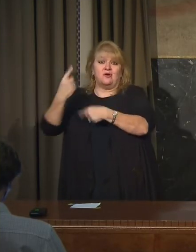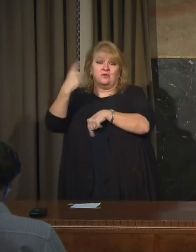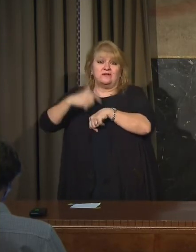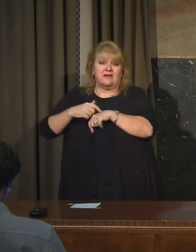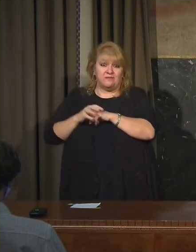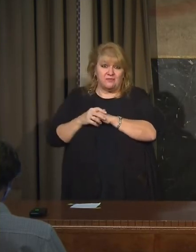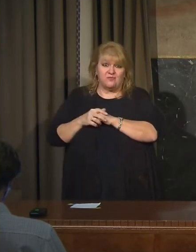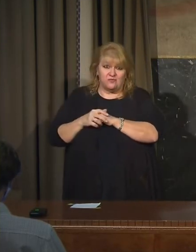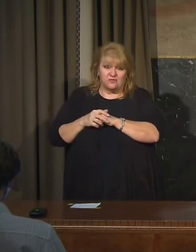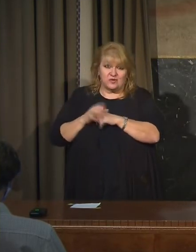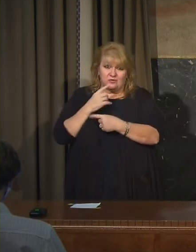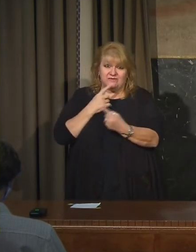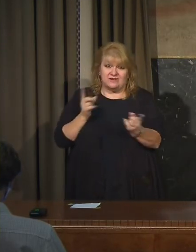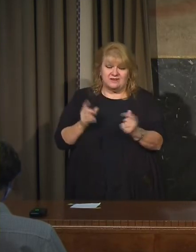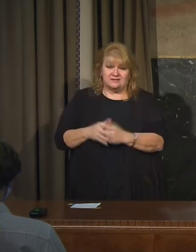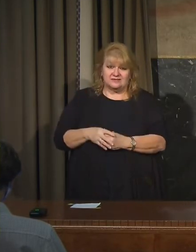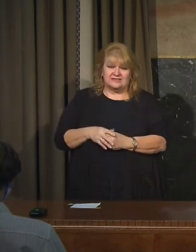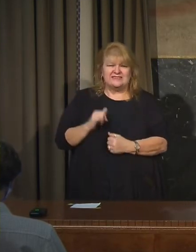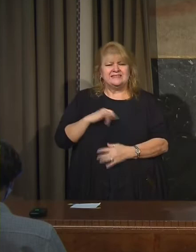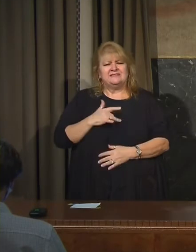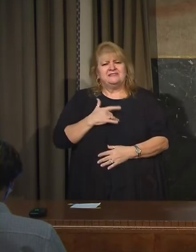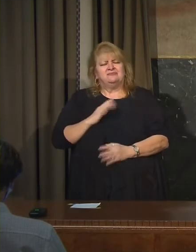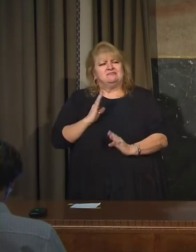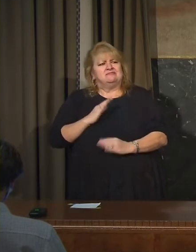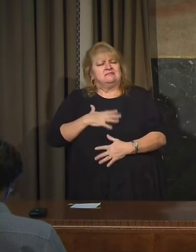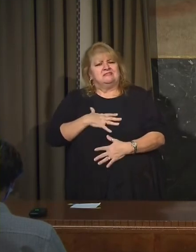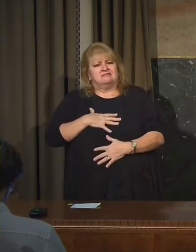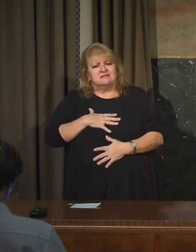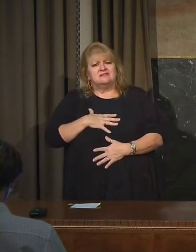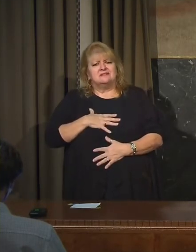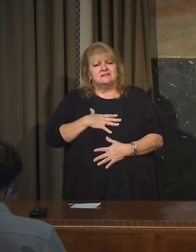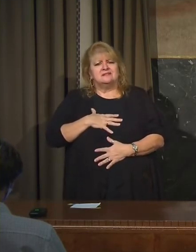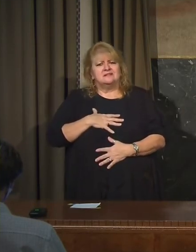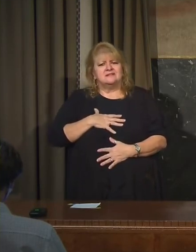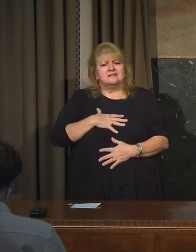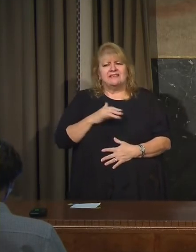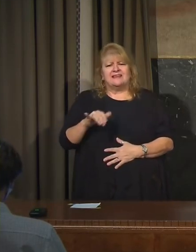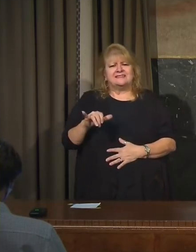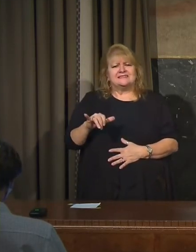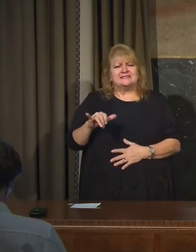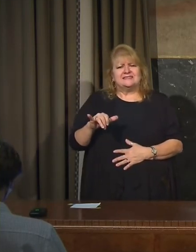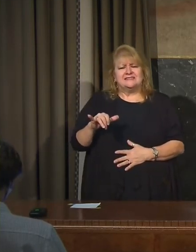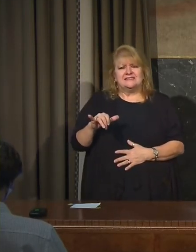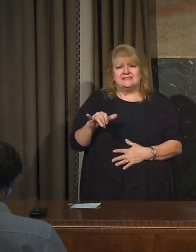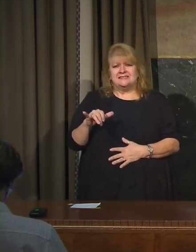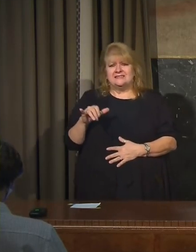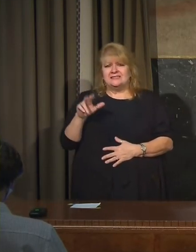It's also troubling because that's on